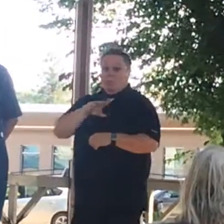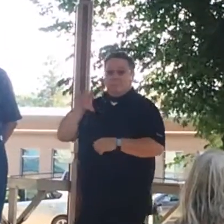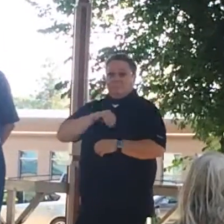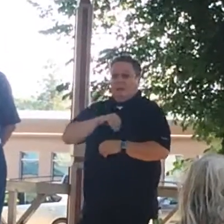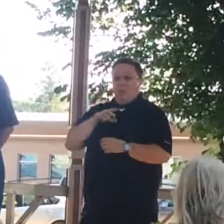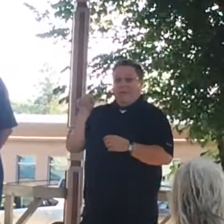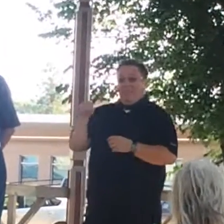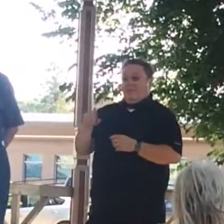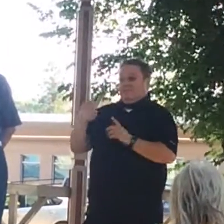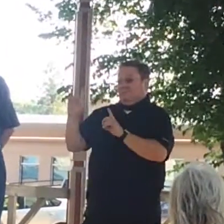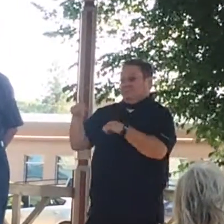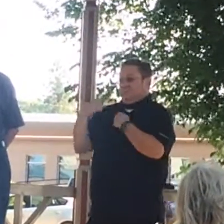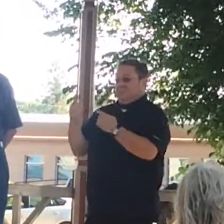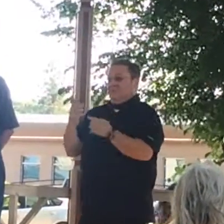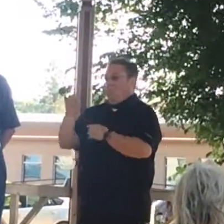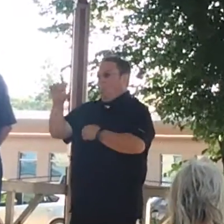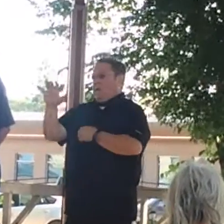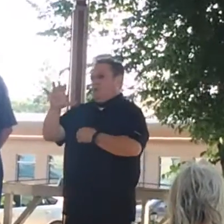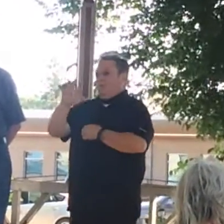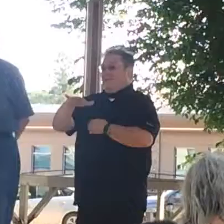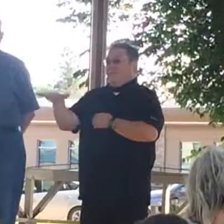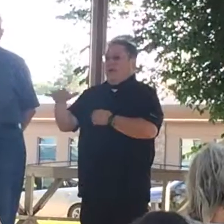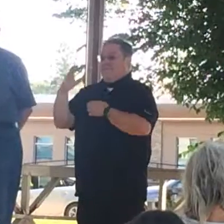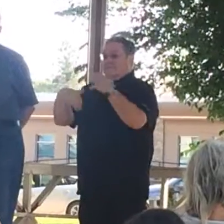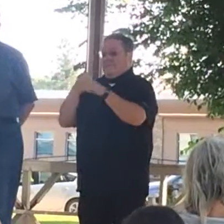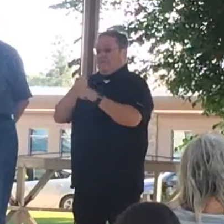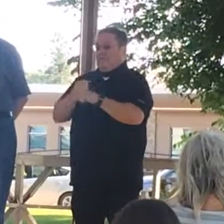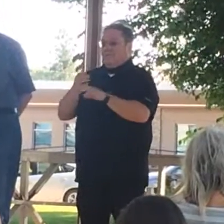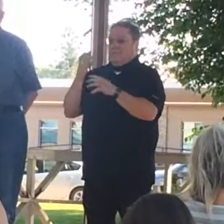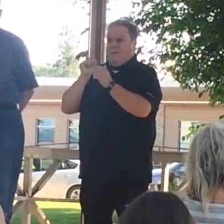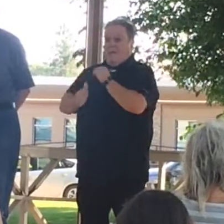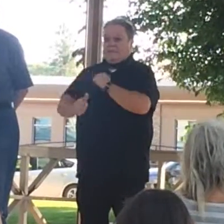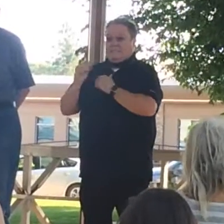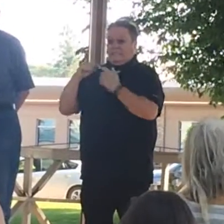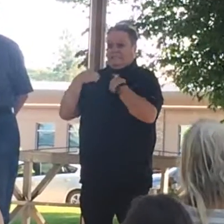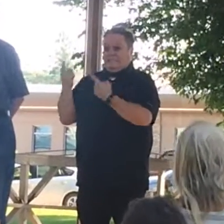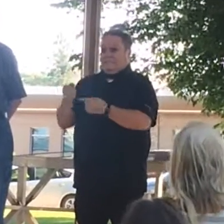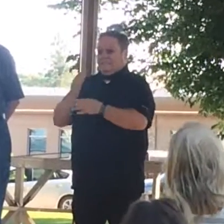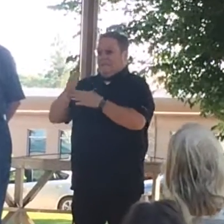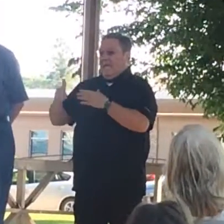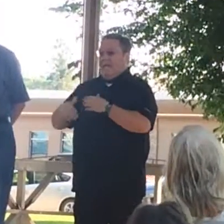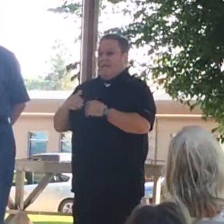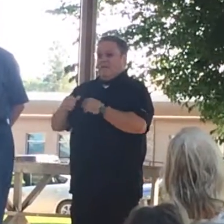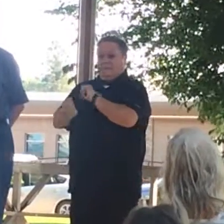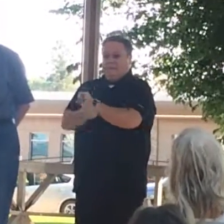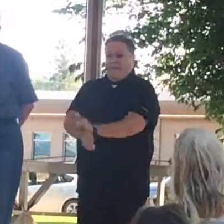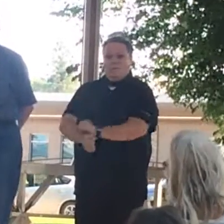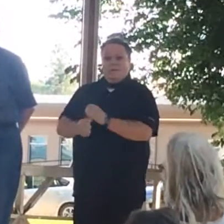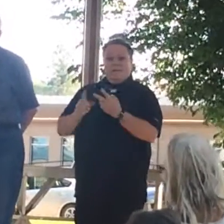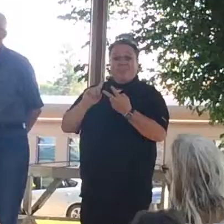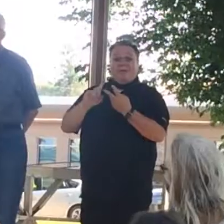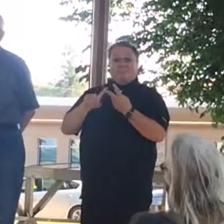this after 155 years have passed since the end of slavery? The